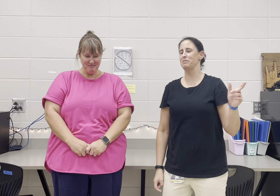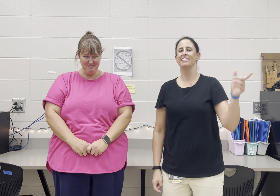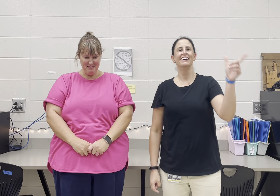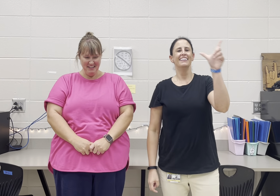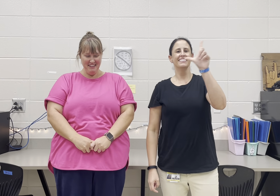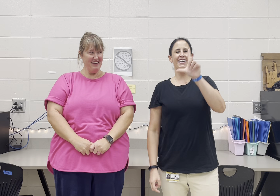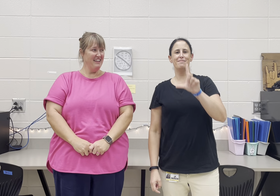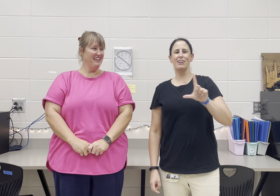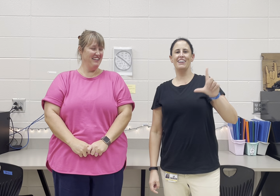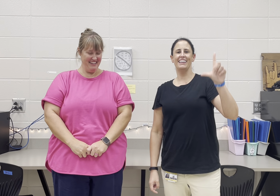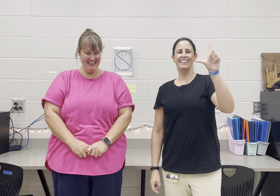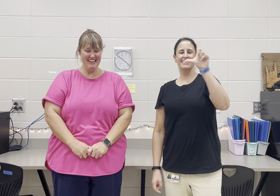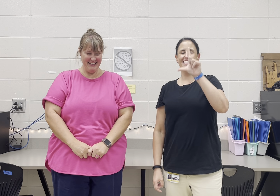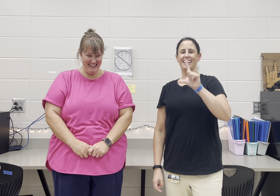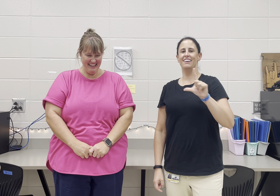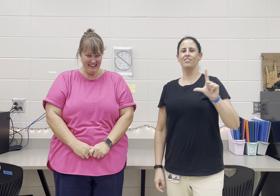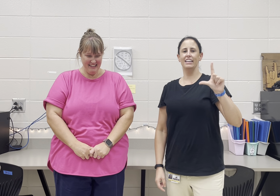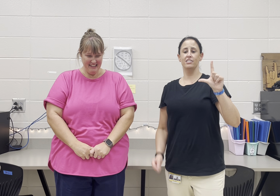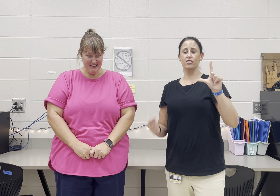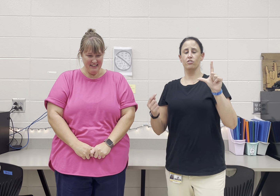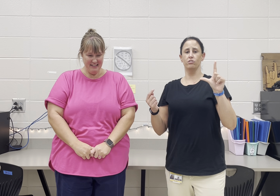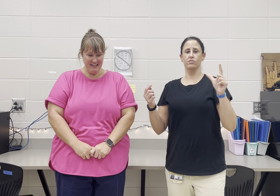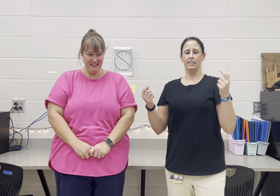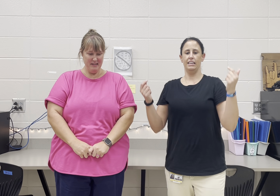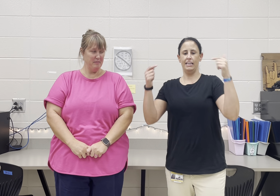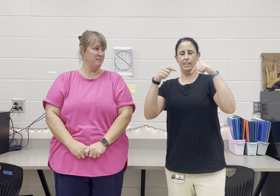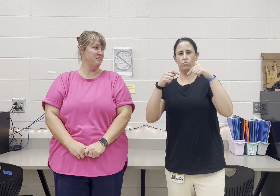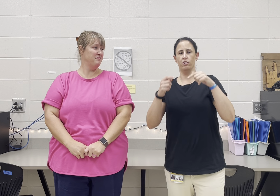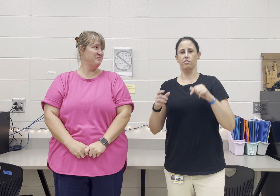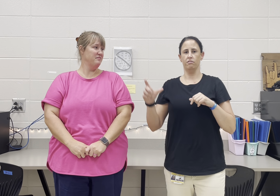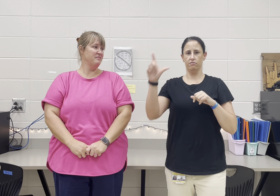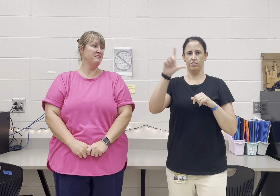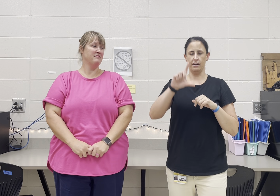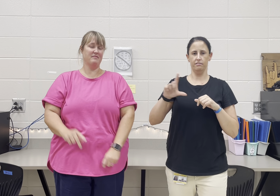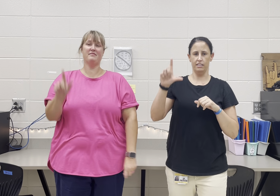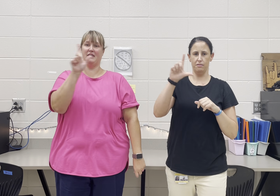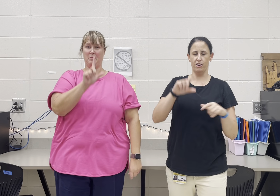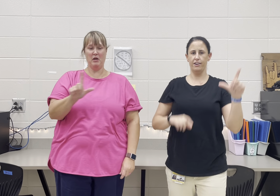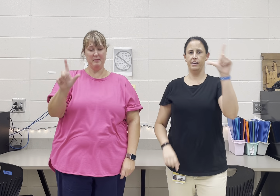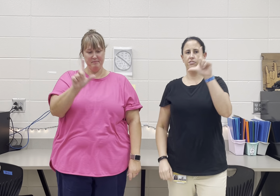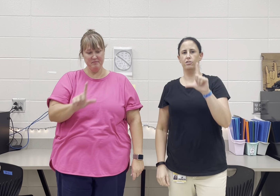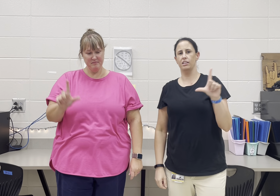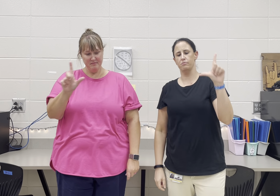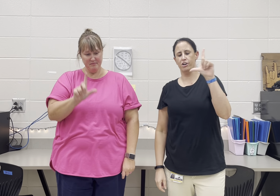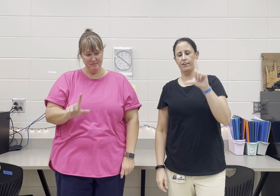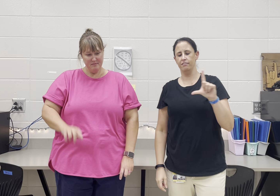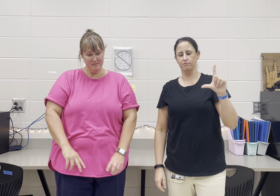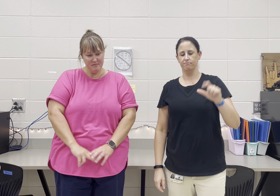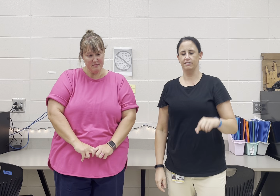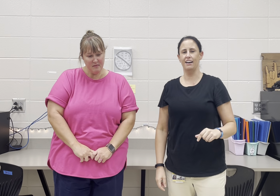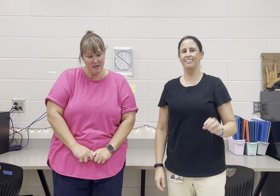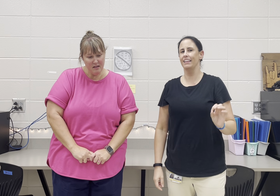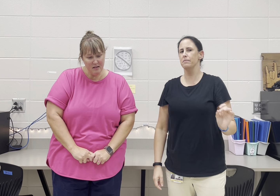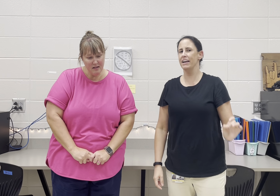Maybe. Library, it's an L and it circles inward. Okay, library or library. Not